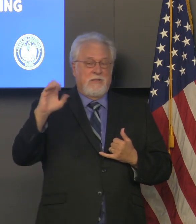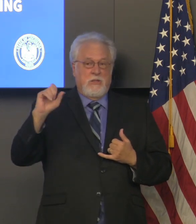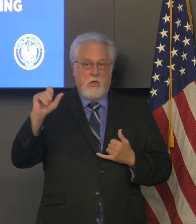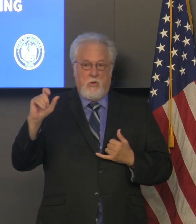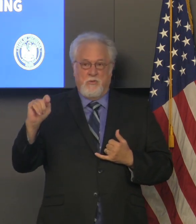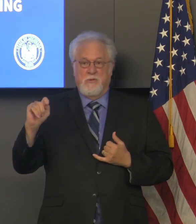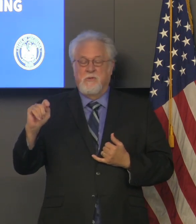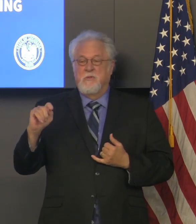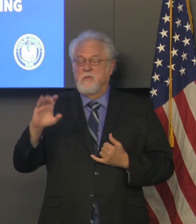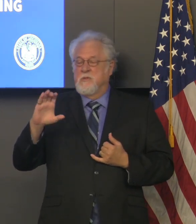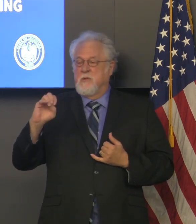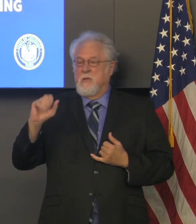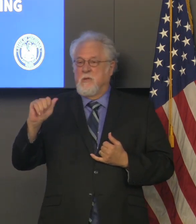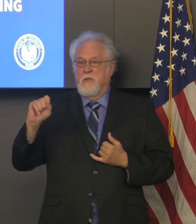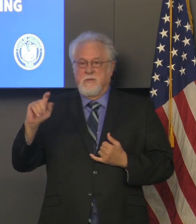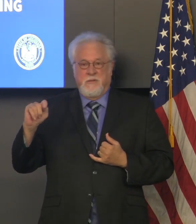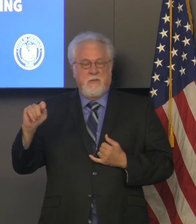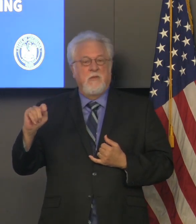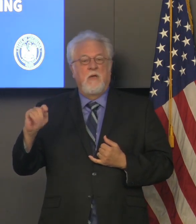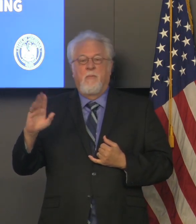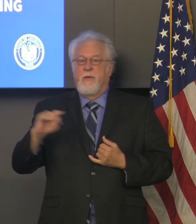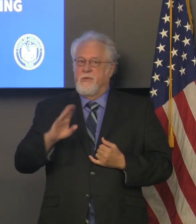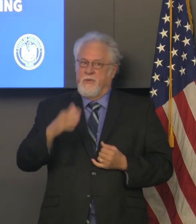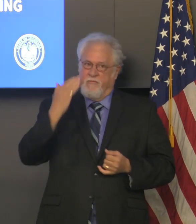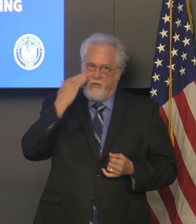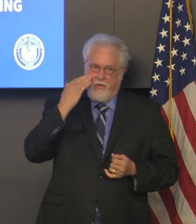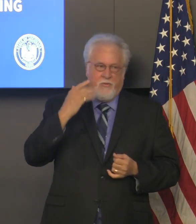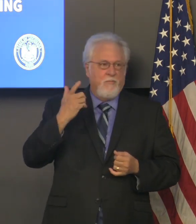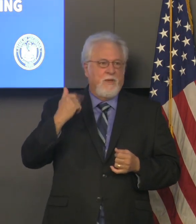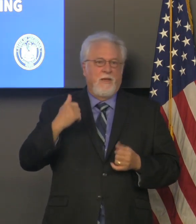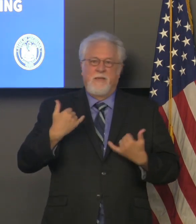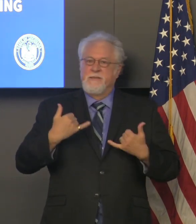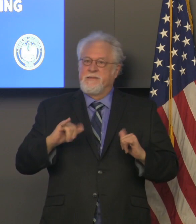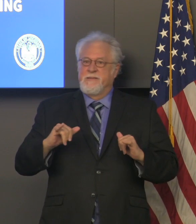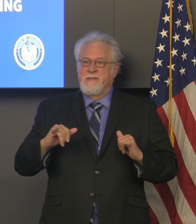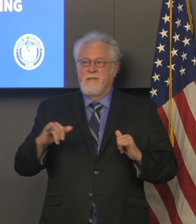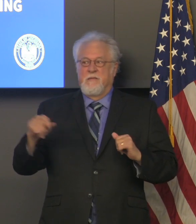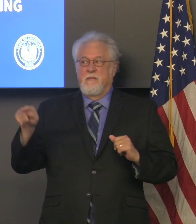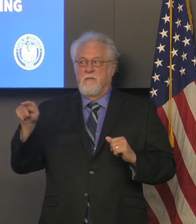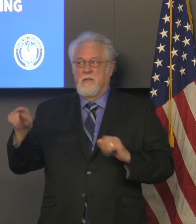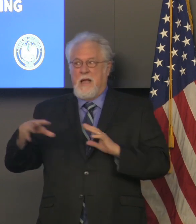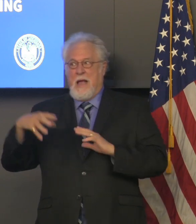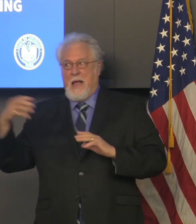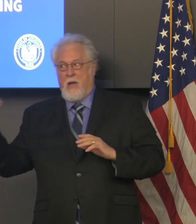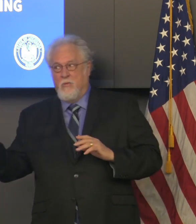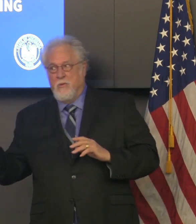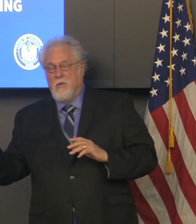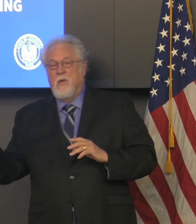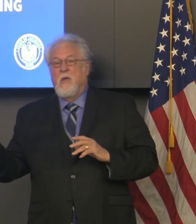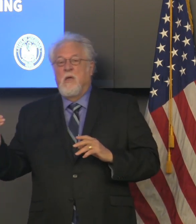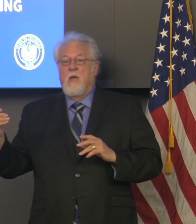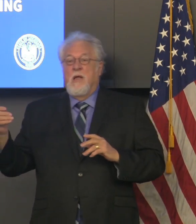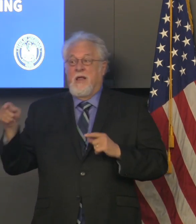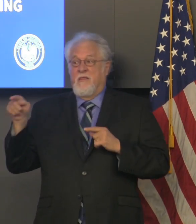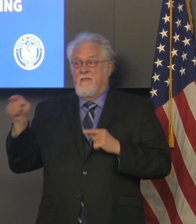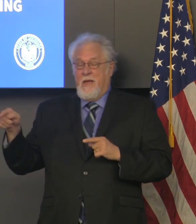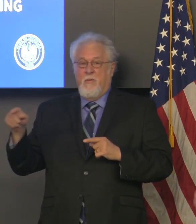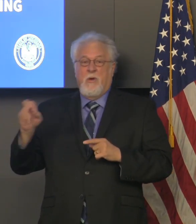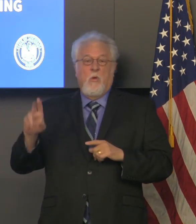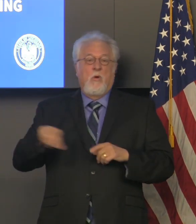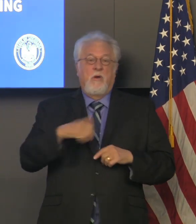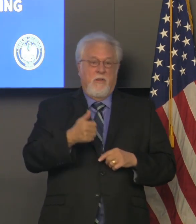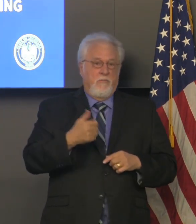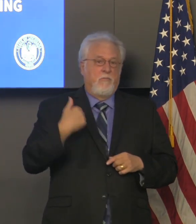coast, but we never know because it's still far enough out. But whether it's that storm or another